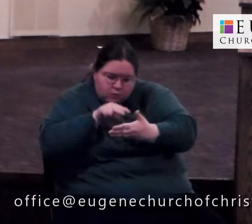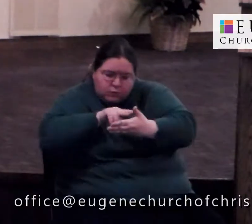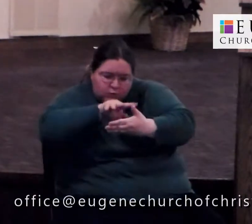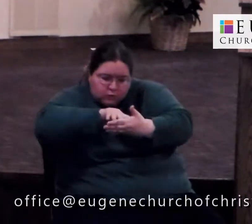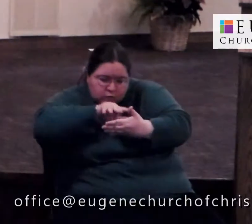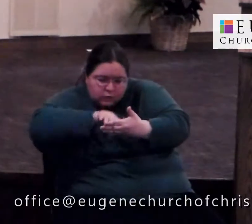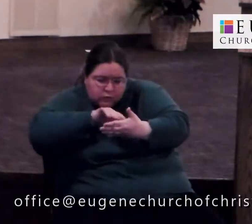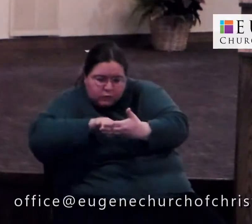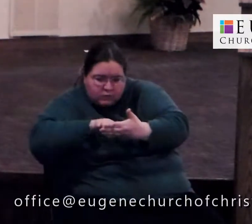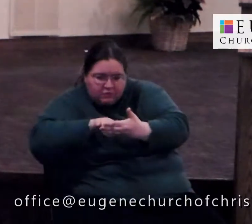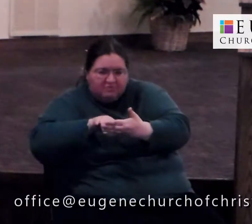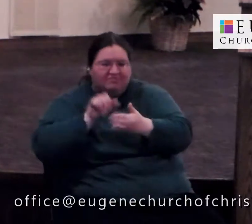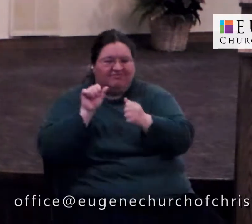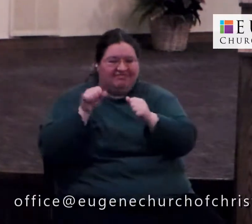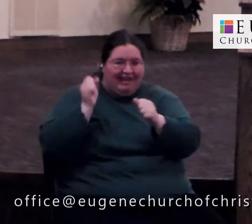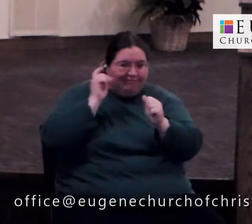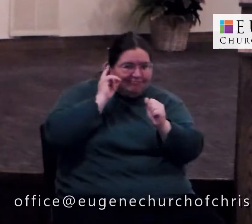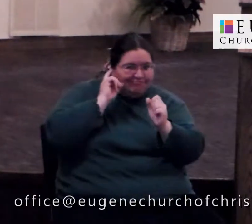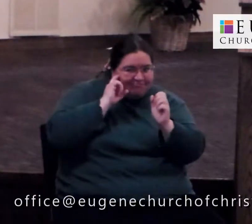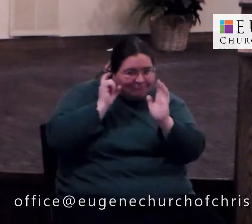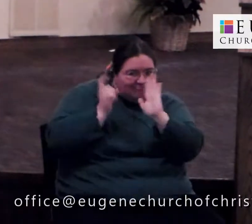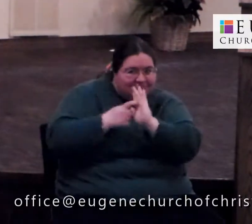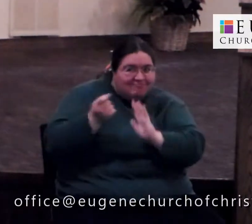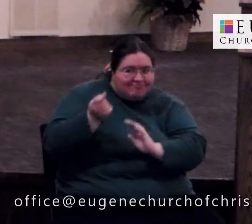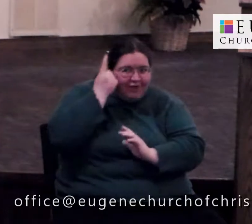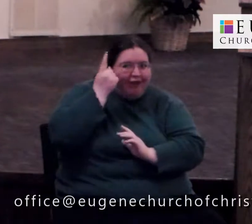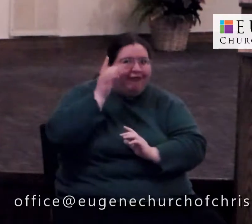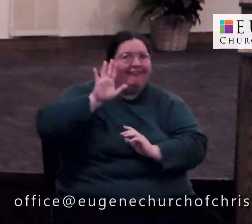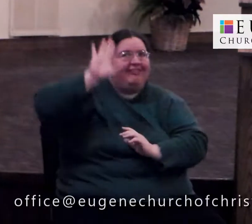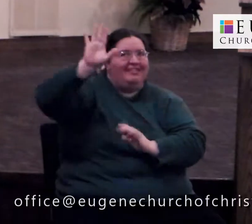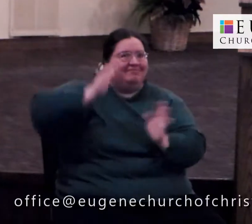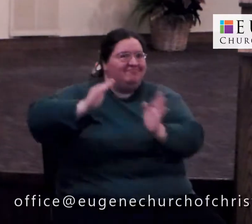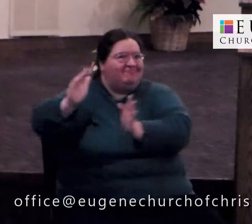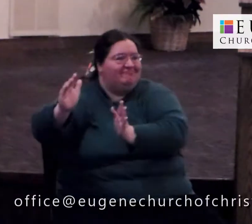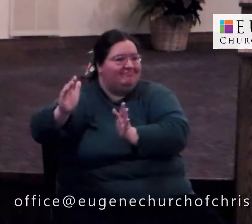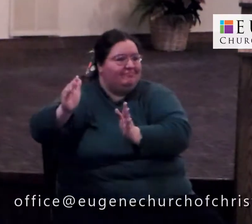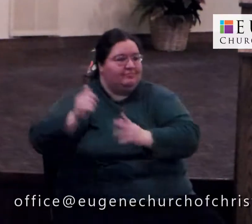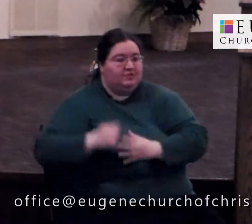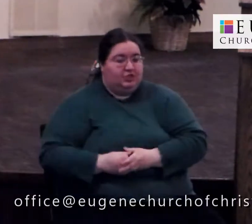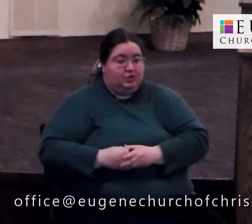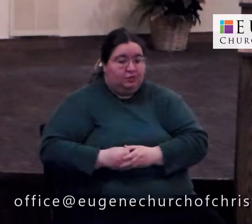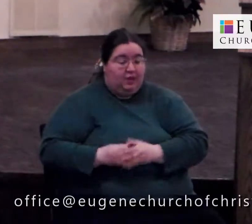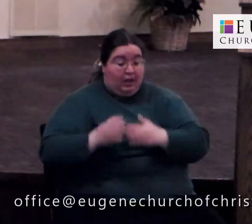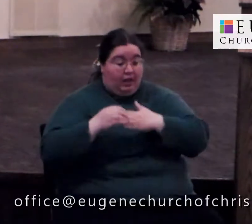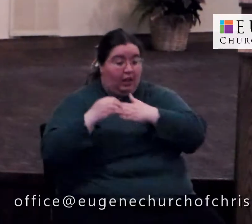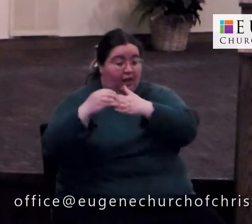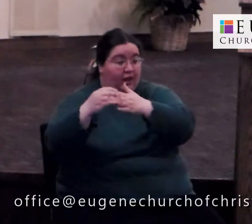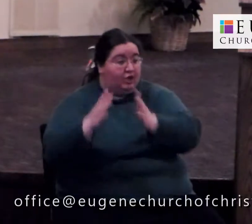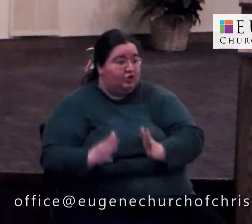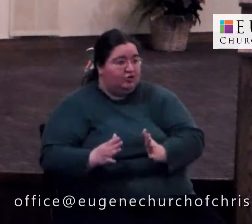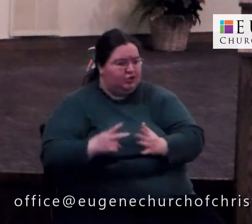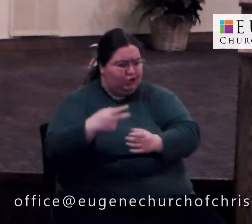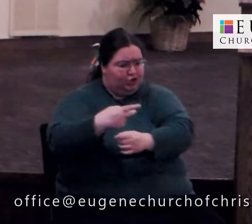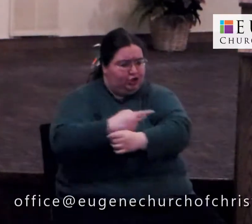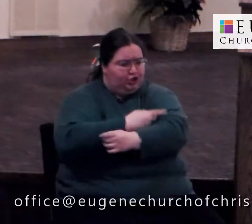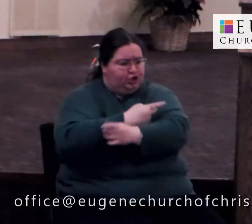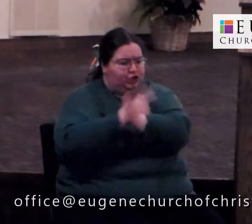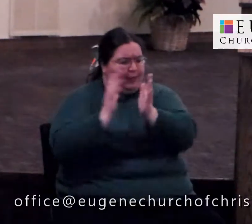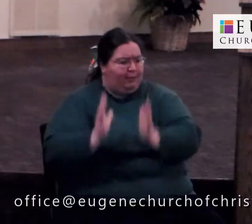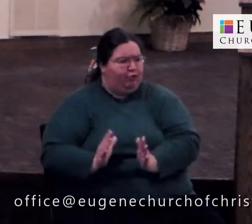doing. So this leader, the shepherd, will come. A shepherd, I think, is a different kind of leader.